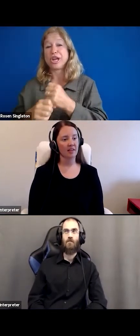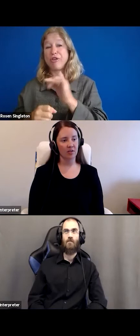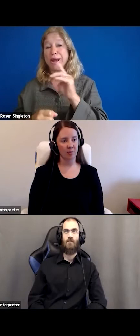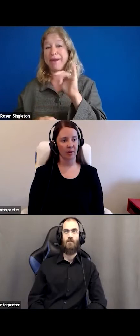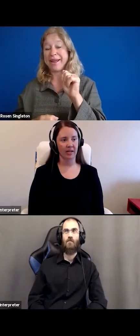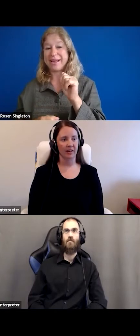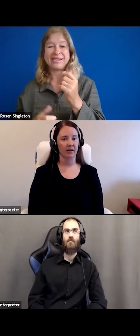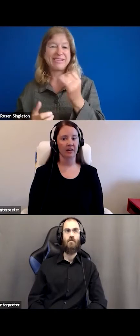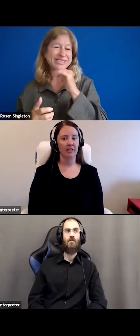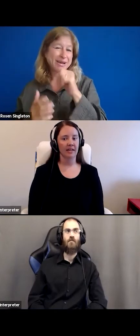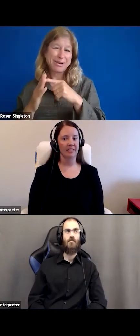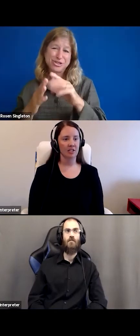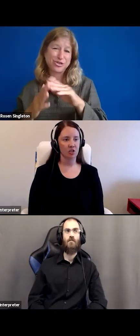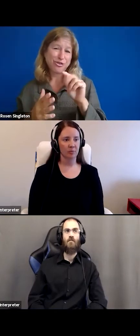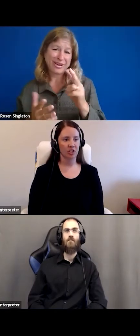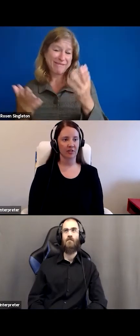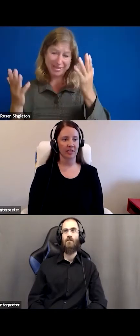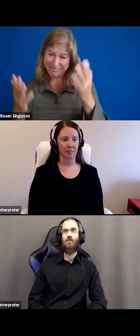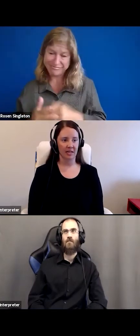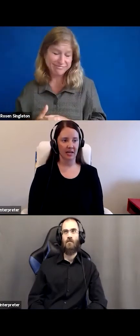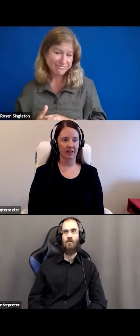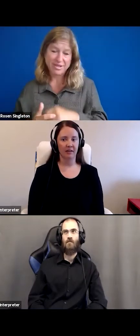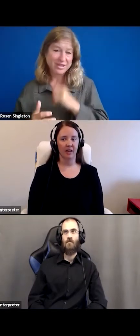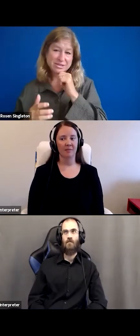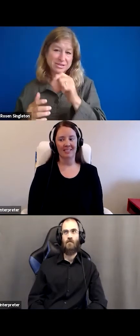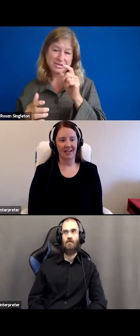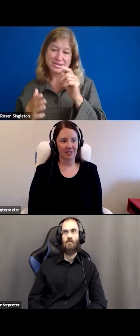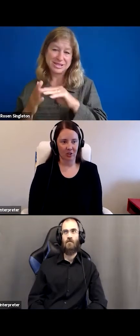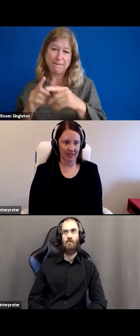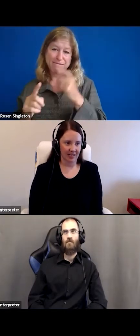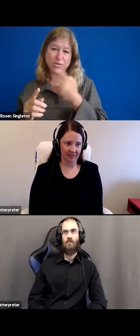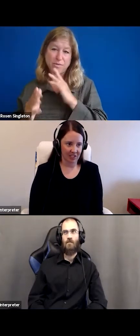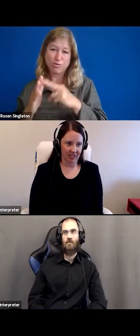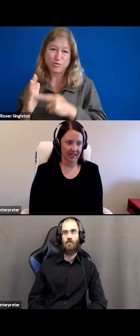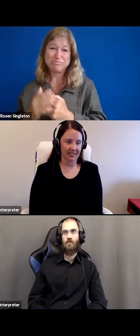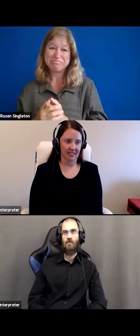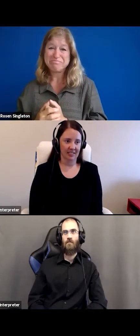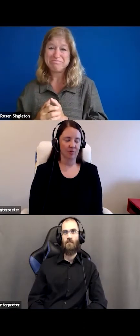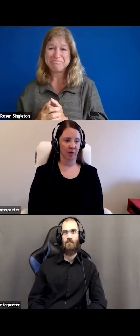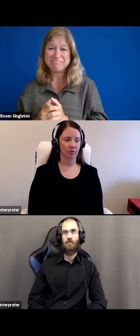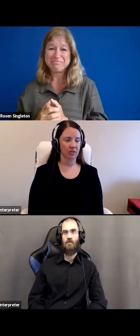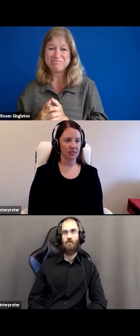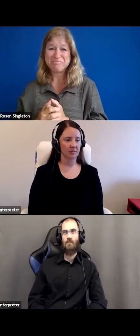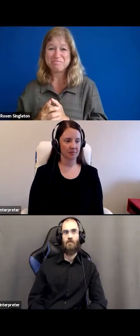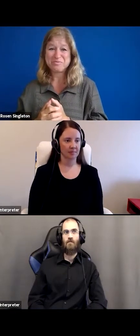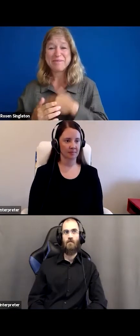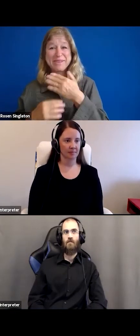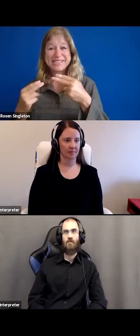And the third point here is consumer-generated media. It's not shown on television and it is exempt from our